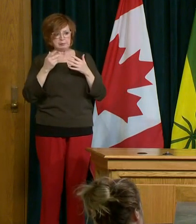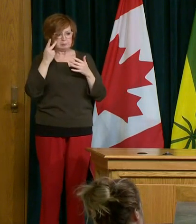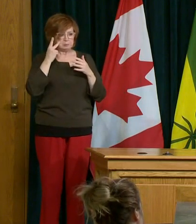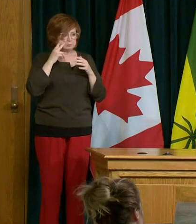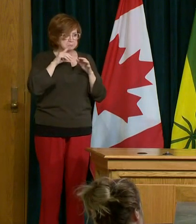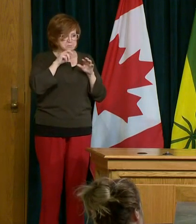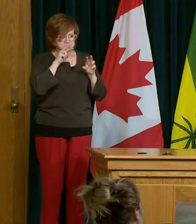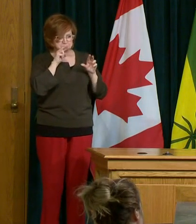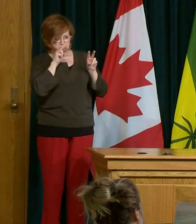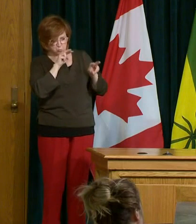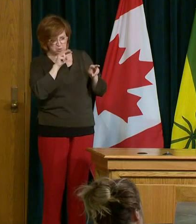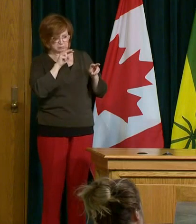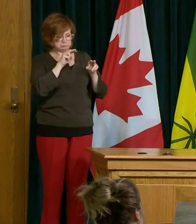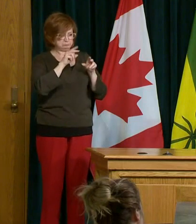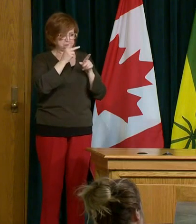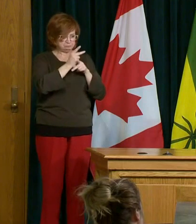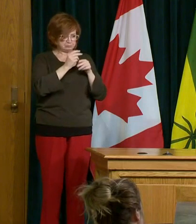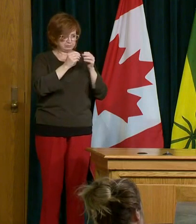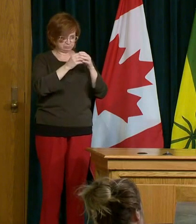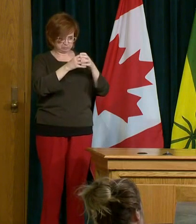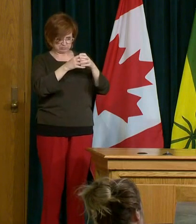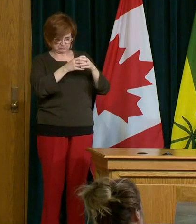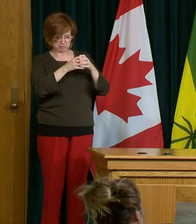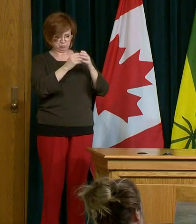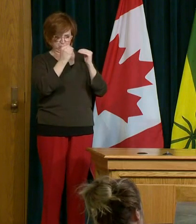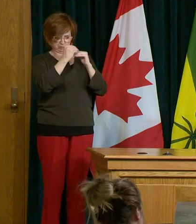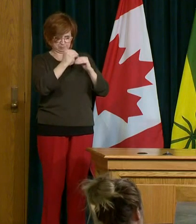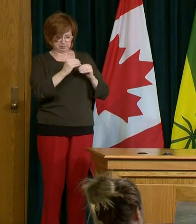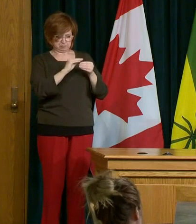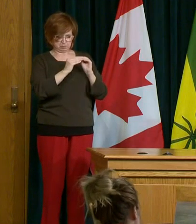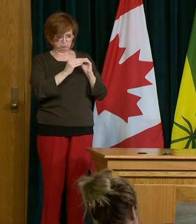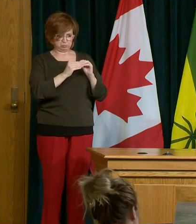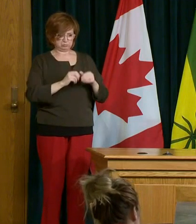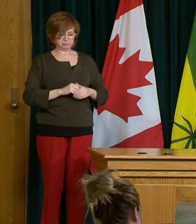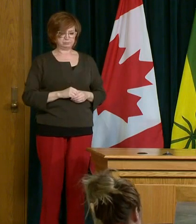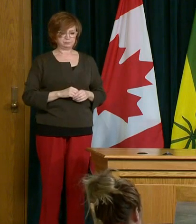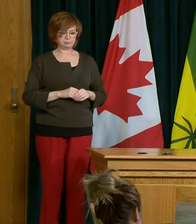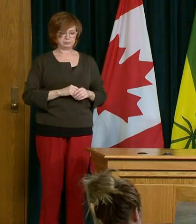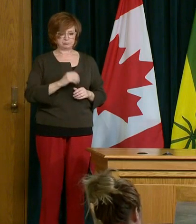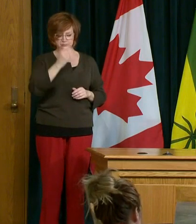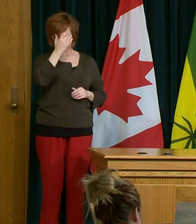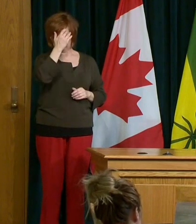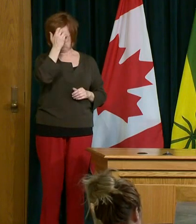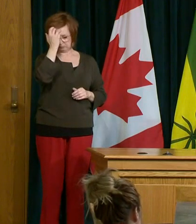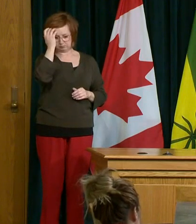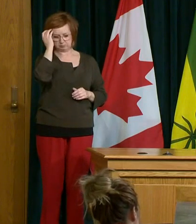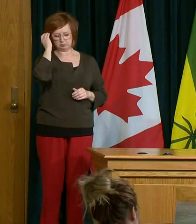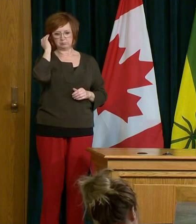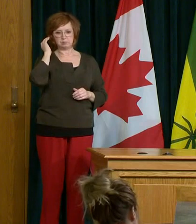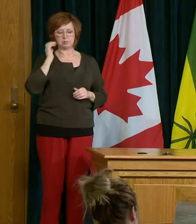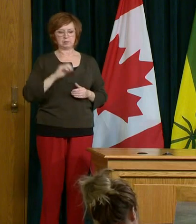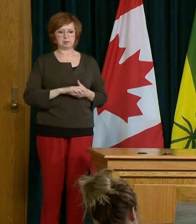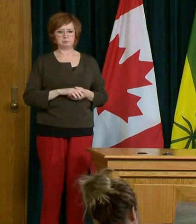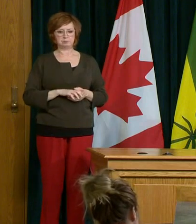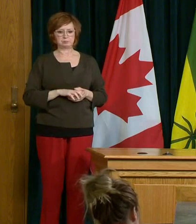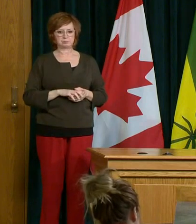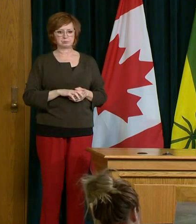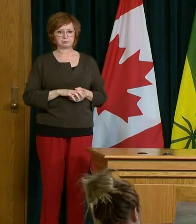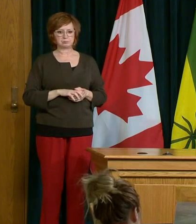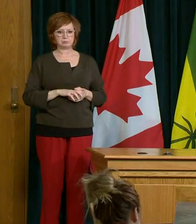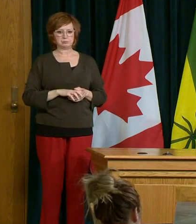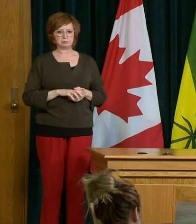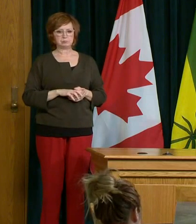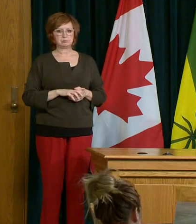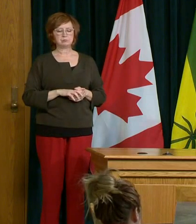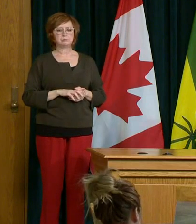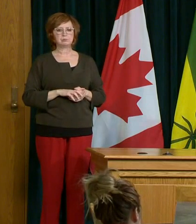place to make sure that A, any additional transmission is detected in a timely way, and B, specific provisions are put